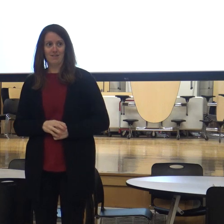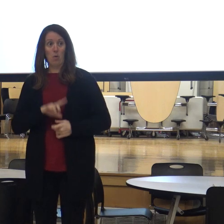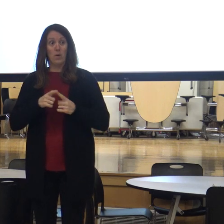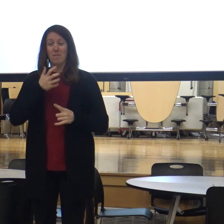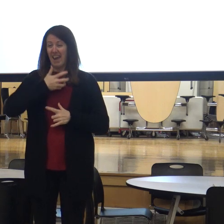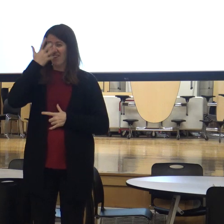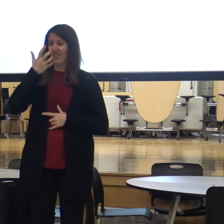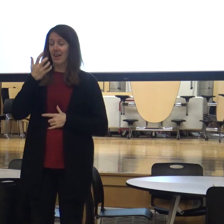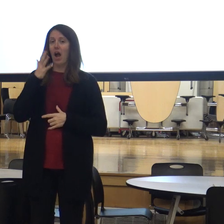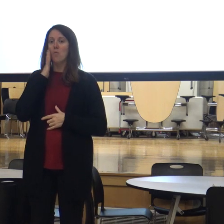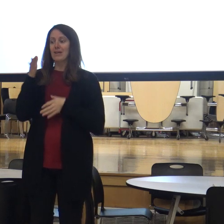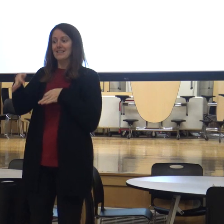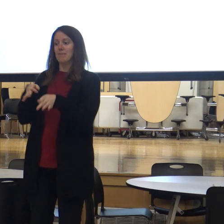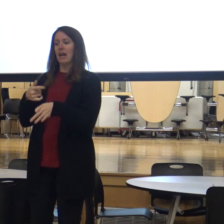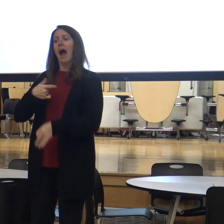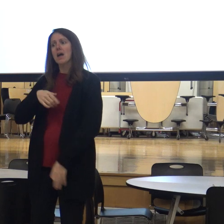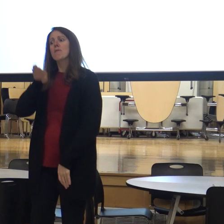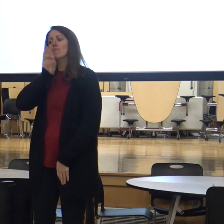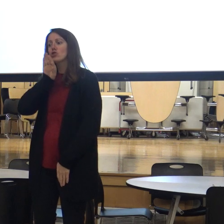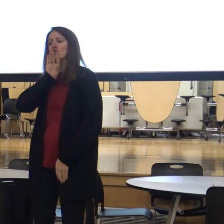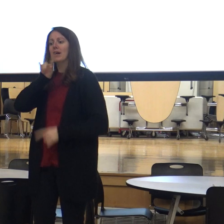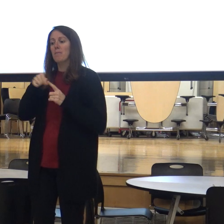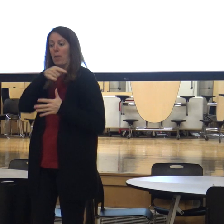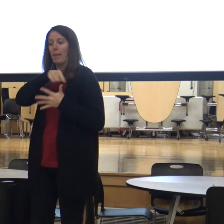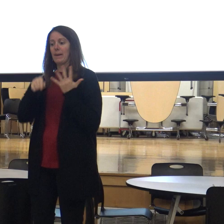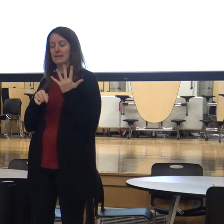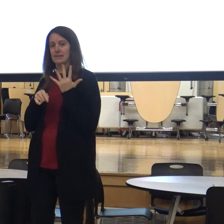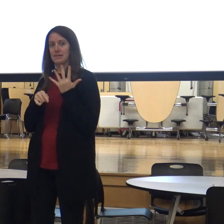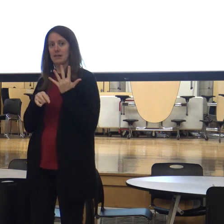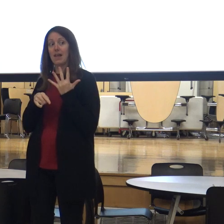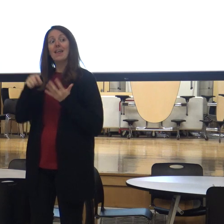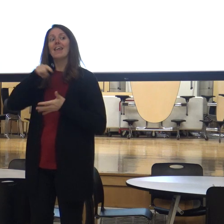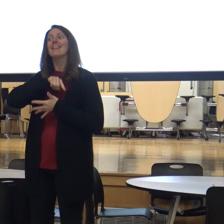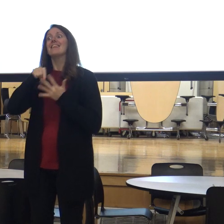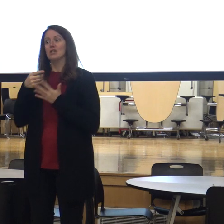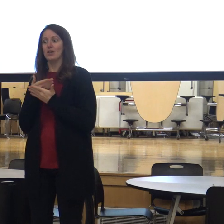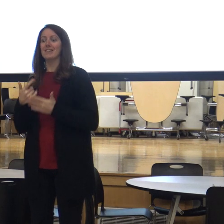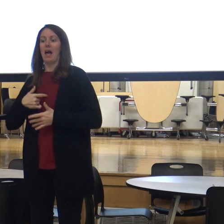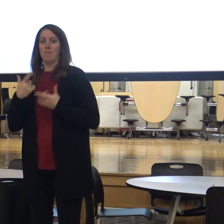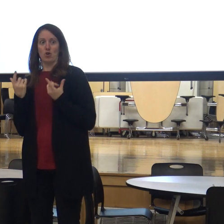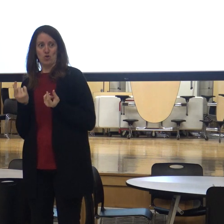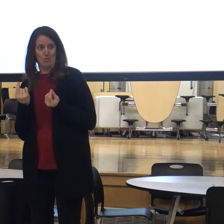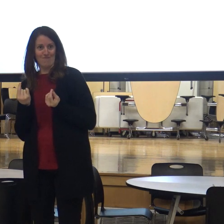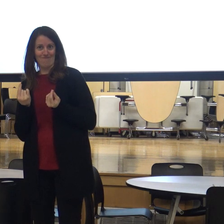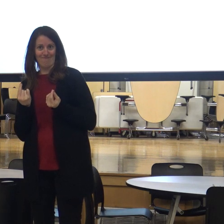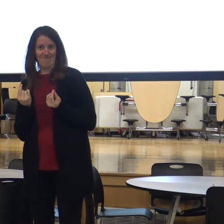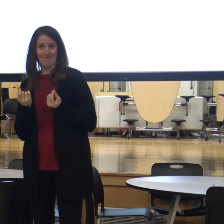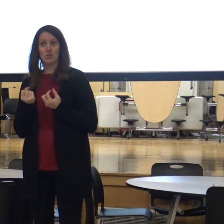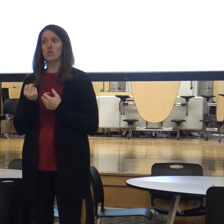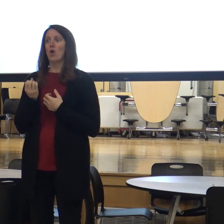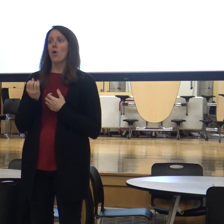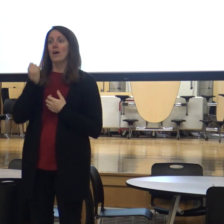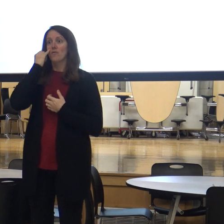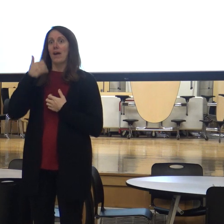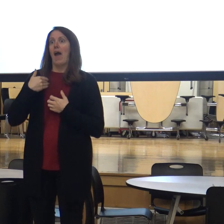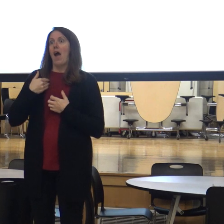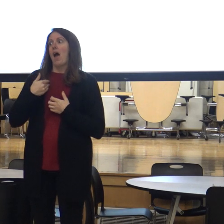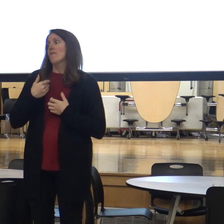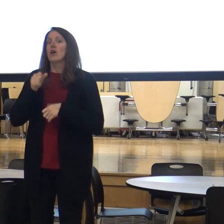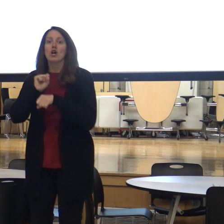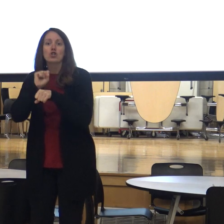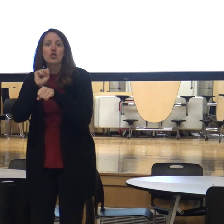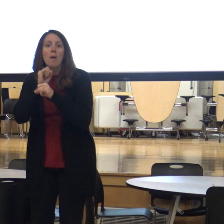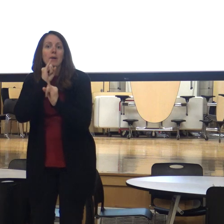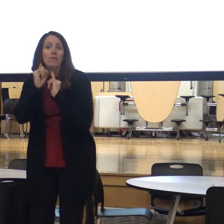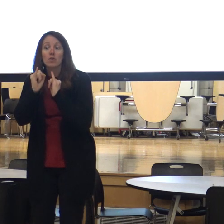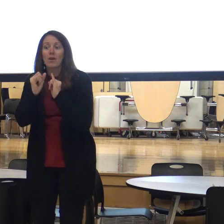I'm really frustrated about this. Here's how I'm going to handle it. So if we have a job interview and we don't get it, that's disappointing, right?